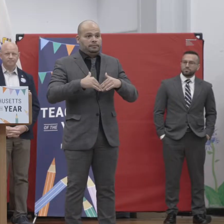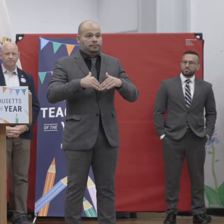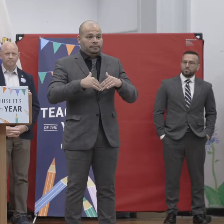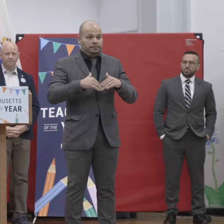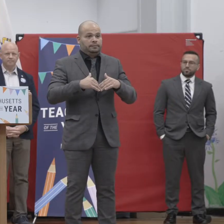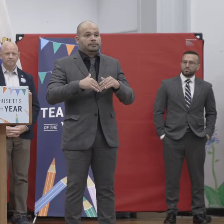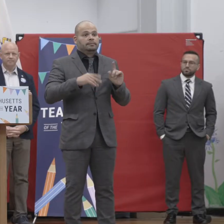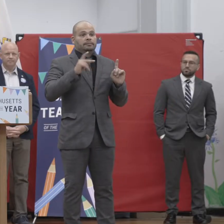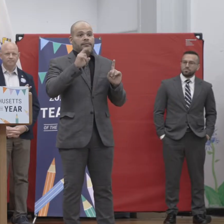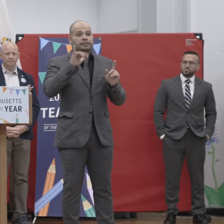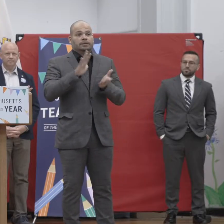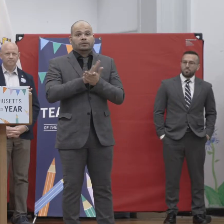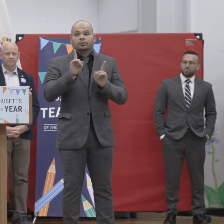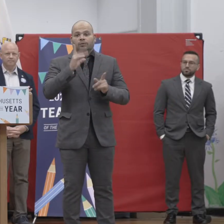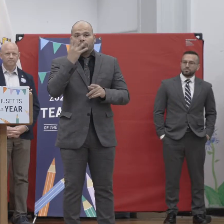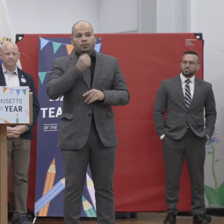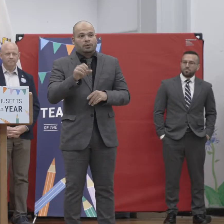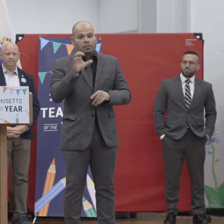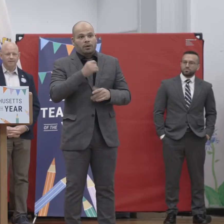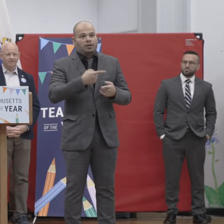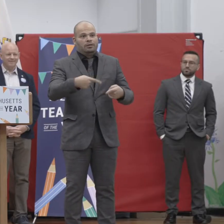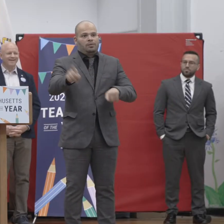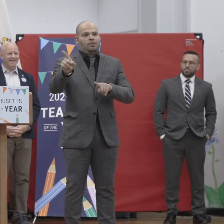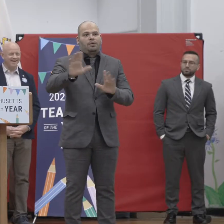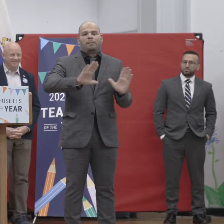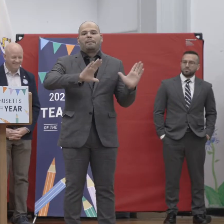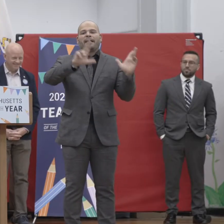go? Back to class.